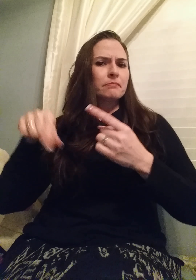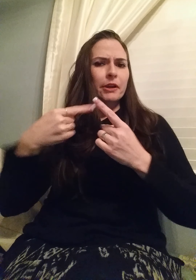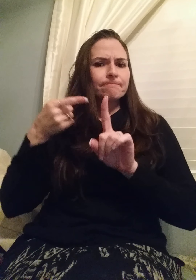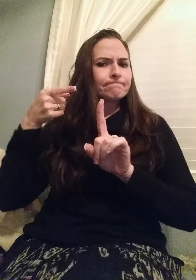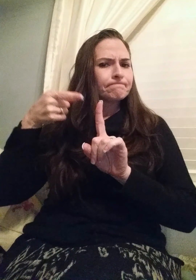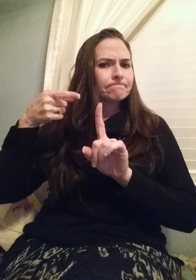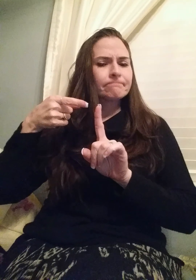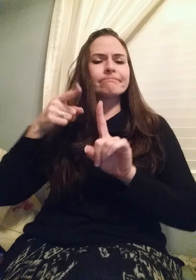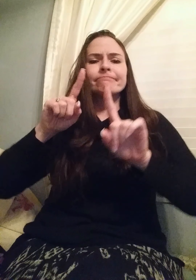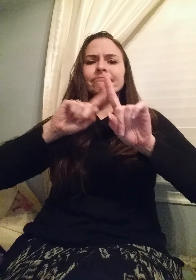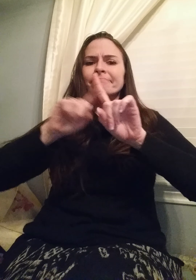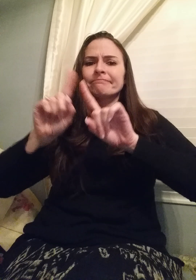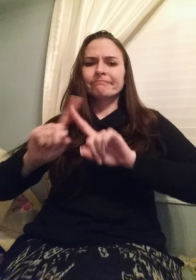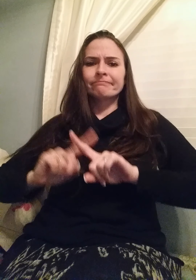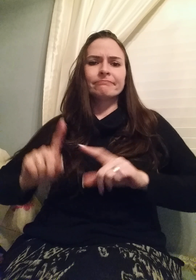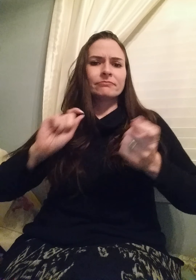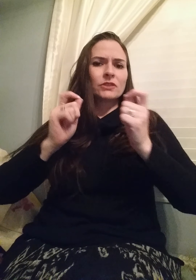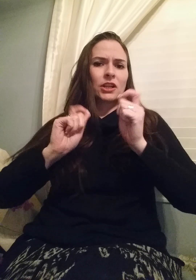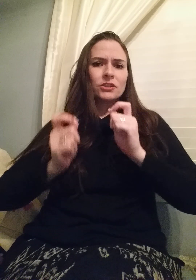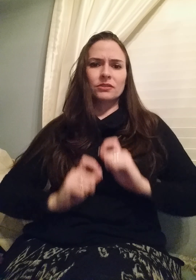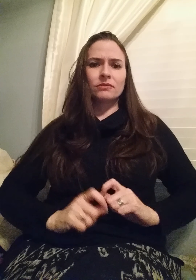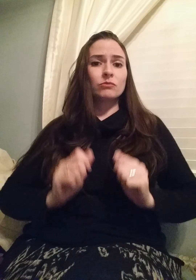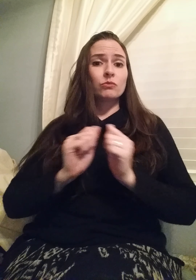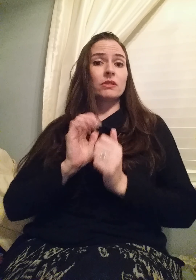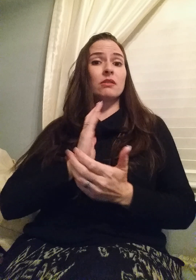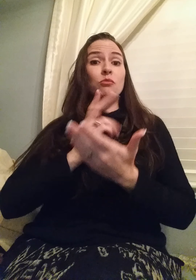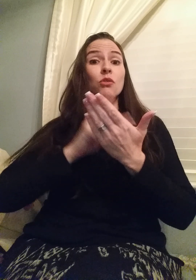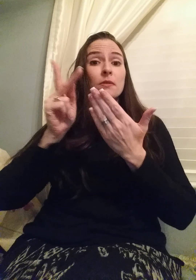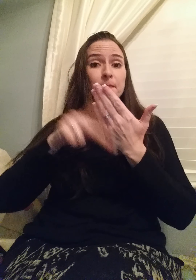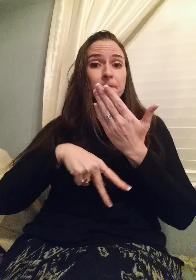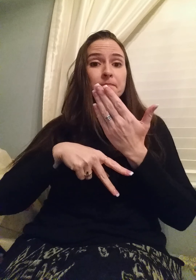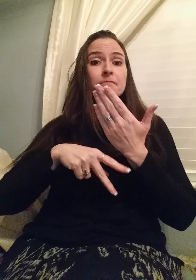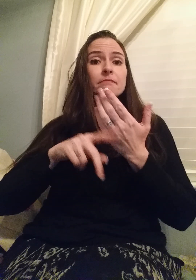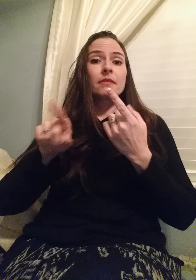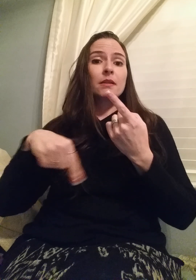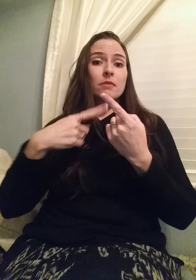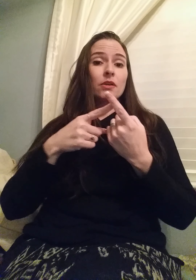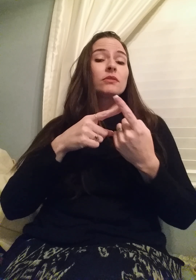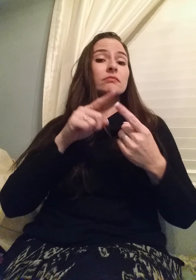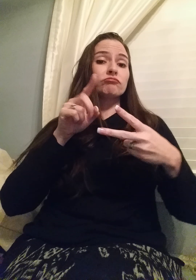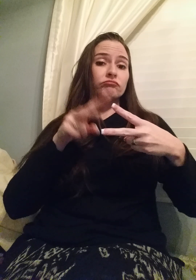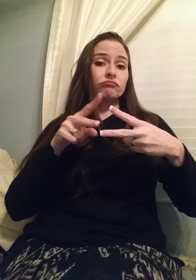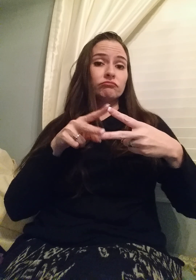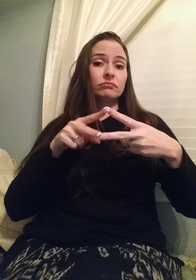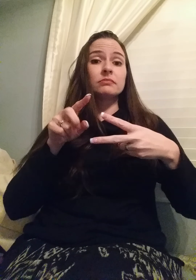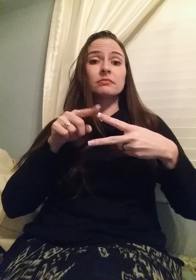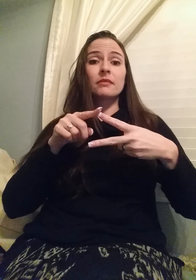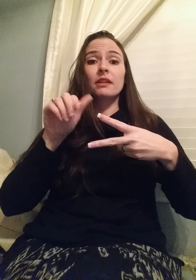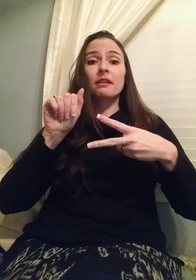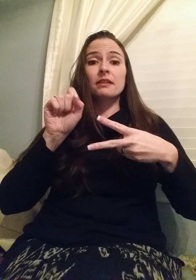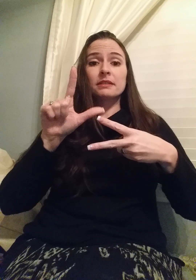with our program, especially as they pertain to the ASL Communication Skills Certificate, as well as